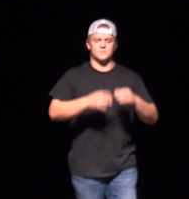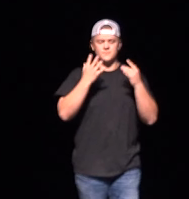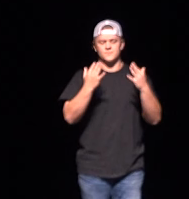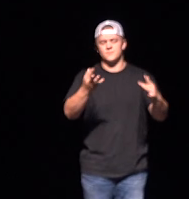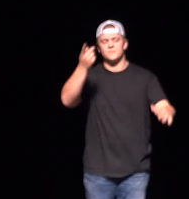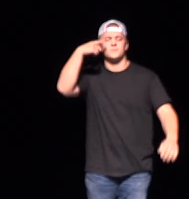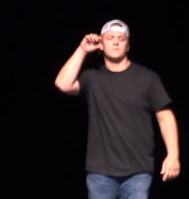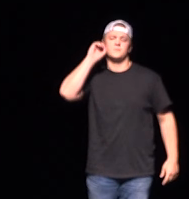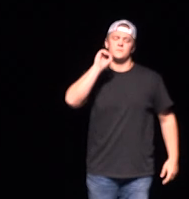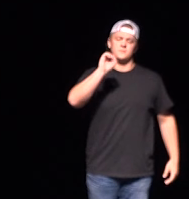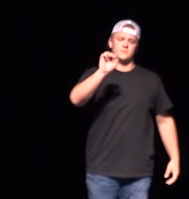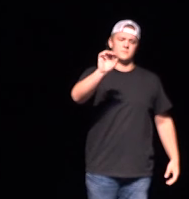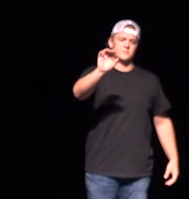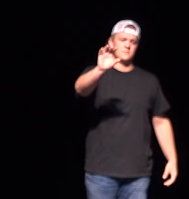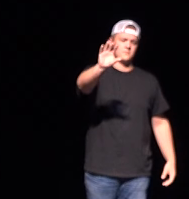Waiting for the exhale